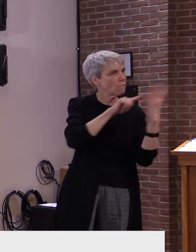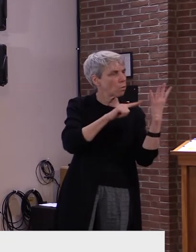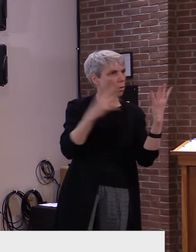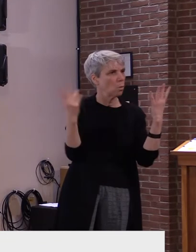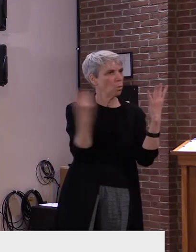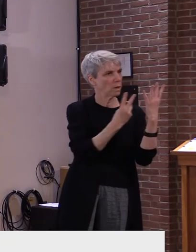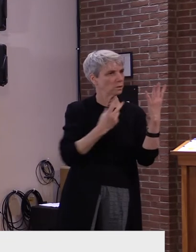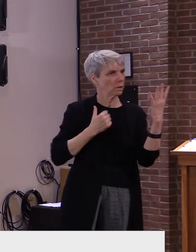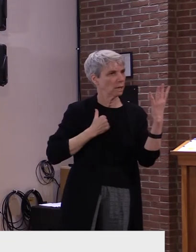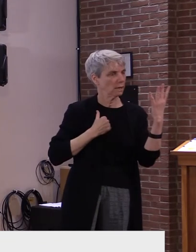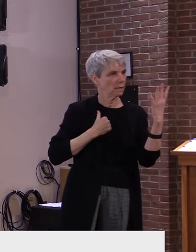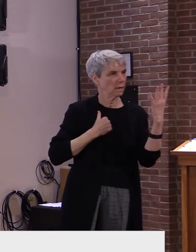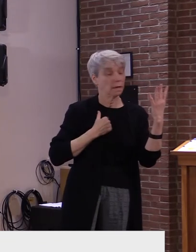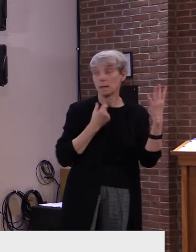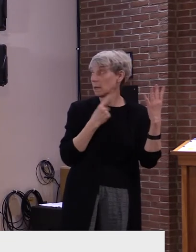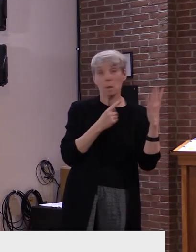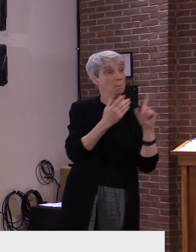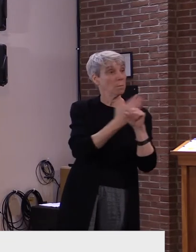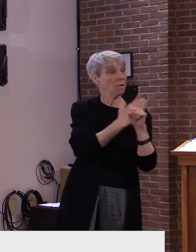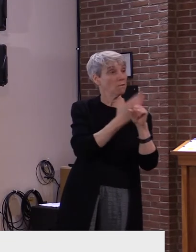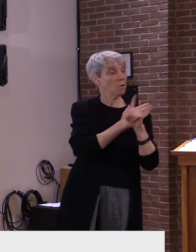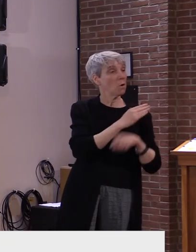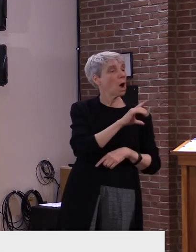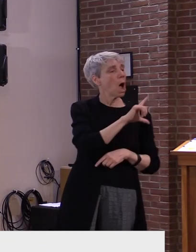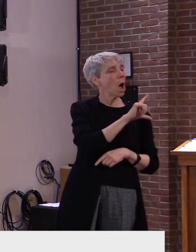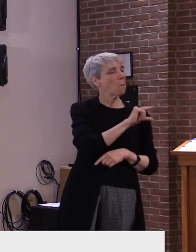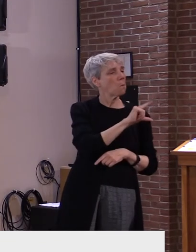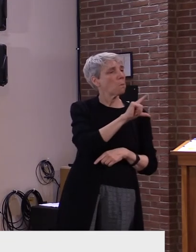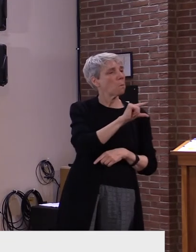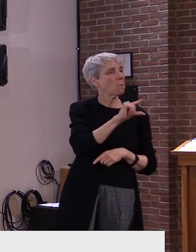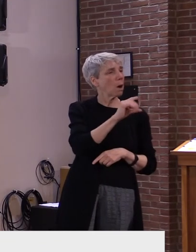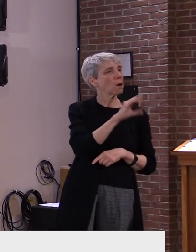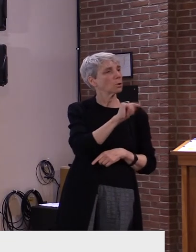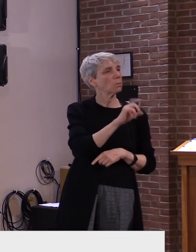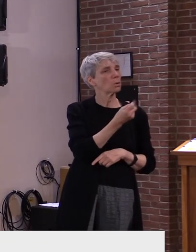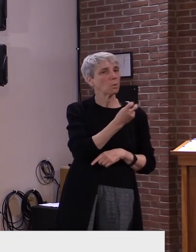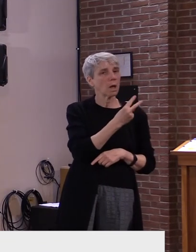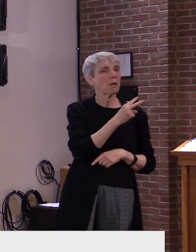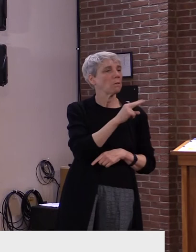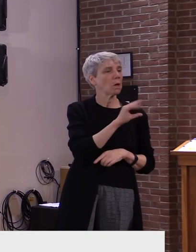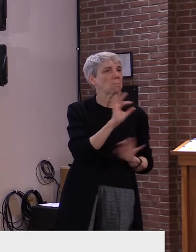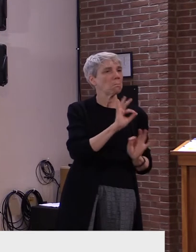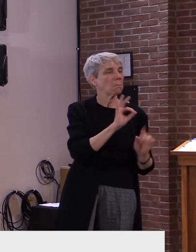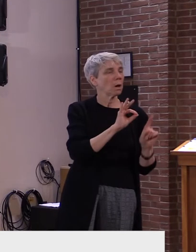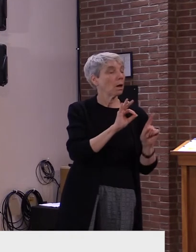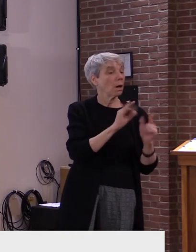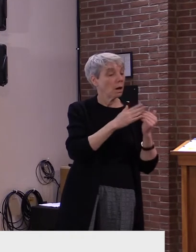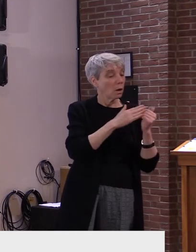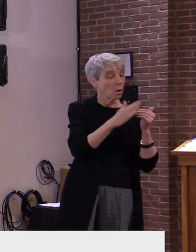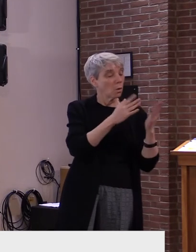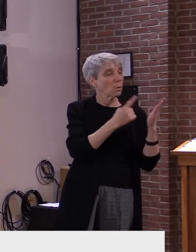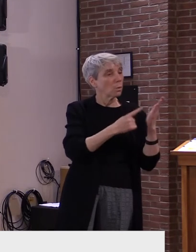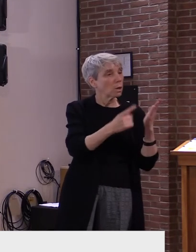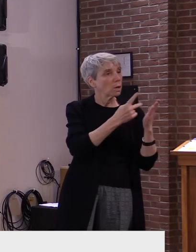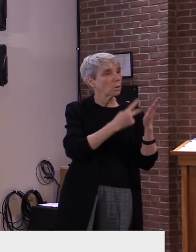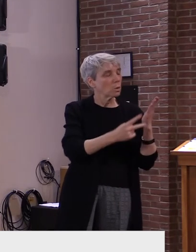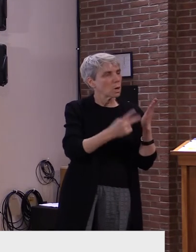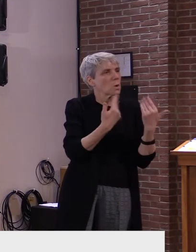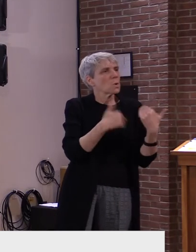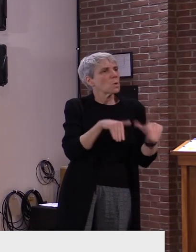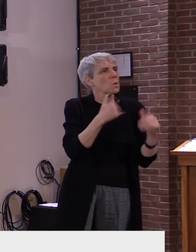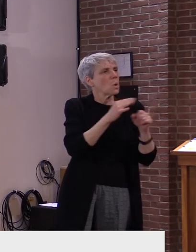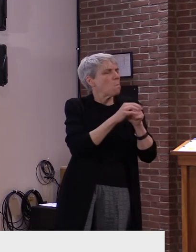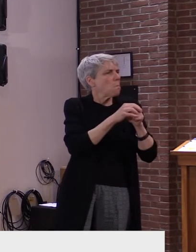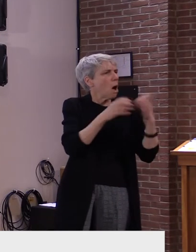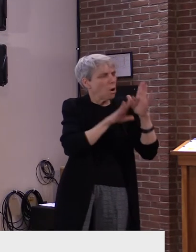one had a pretty low level case count that weekend of october 12th came and then in the weeks that ensued their cases